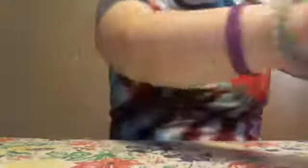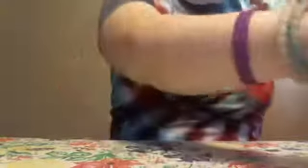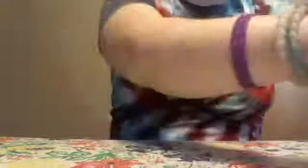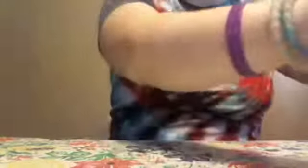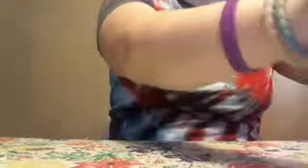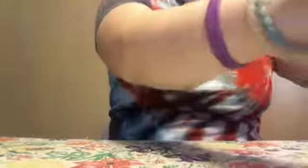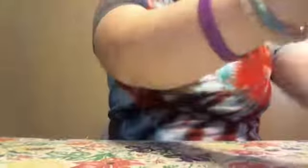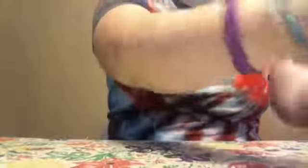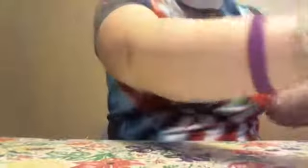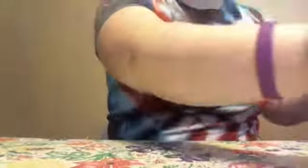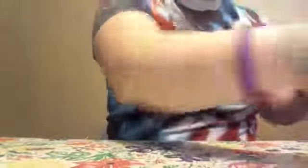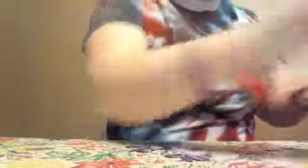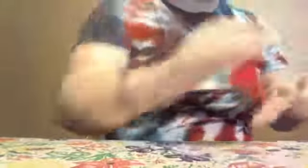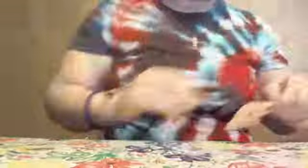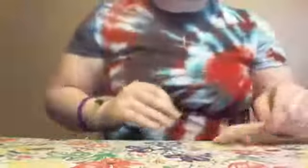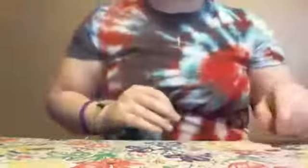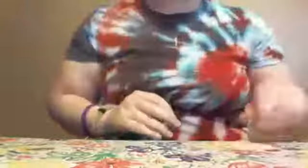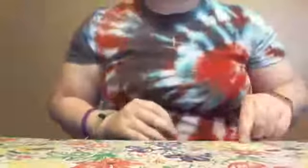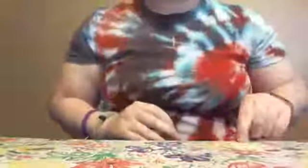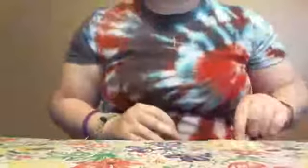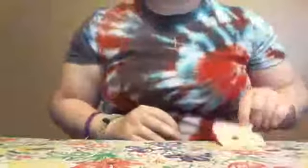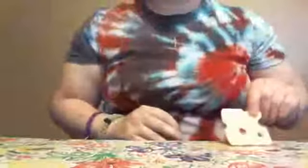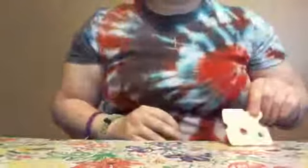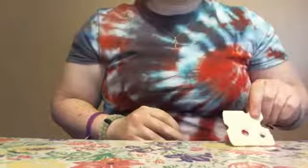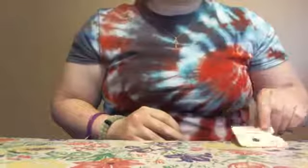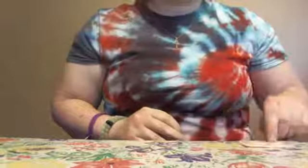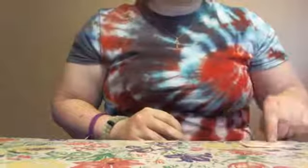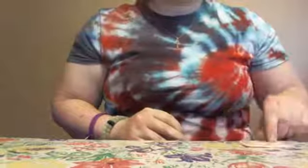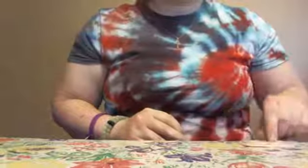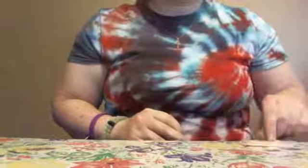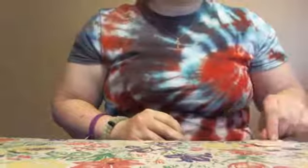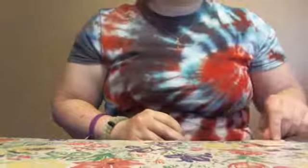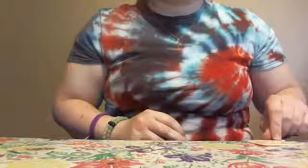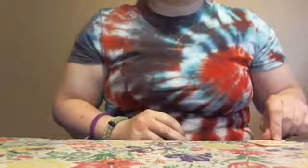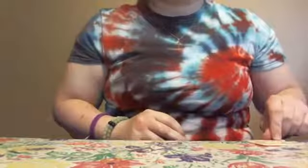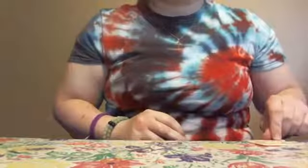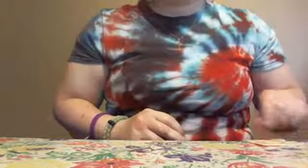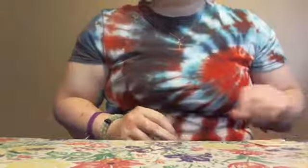bring out some more. So we have a slice of cheese.